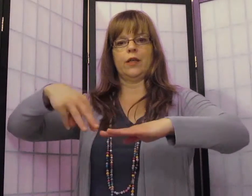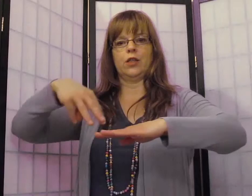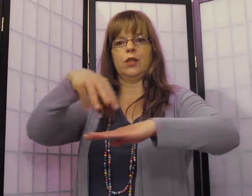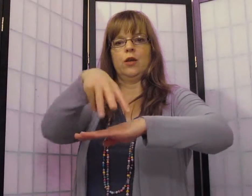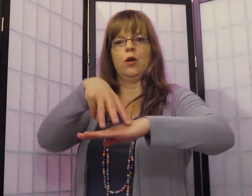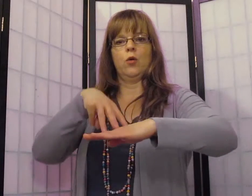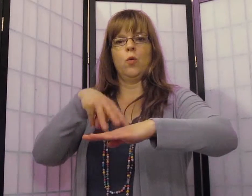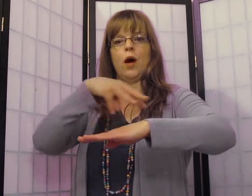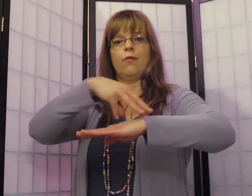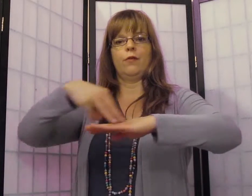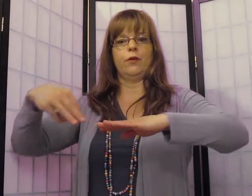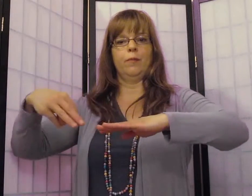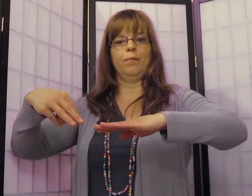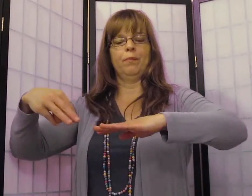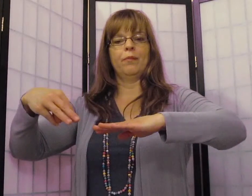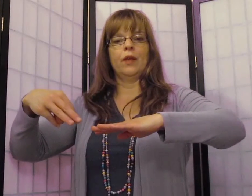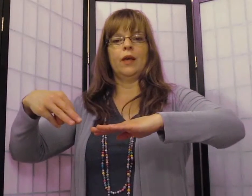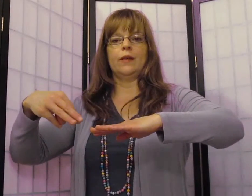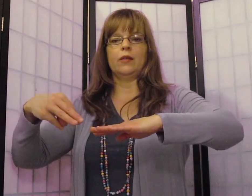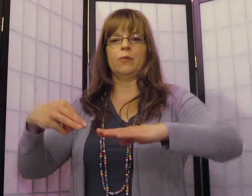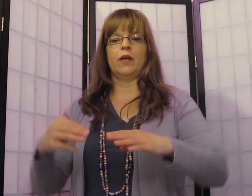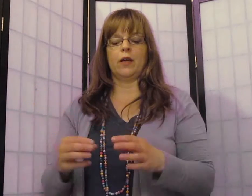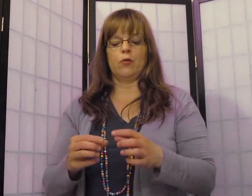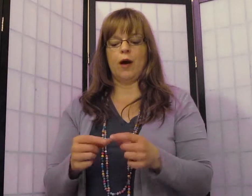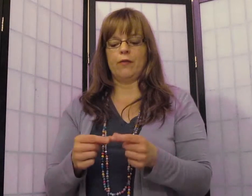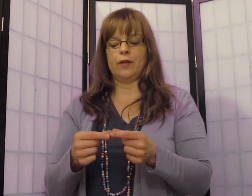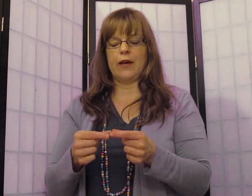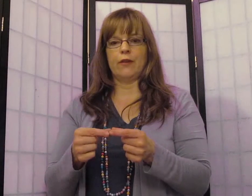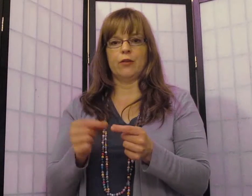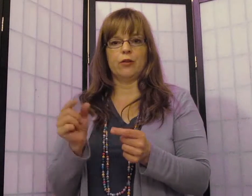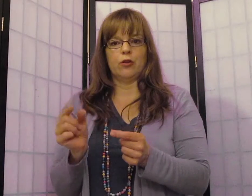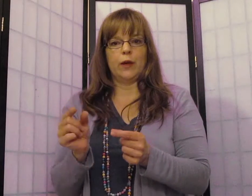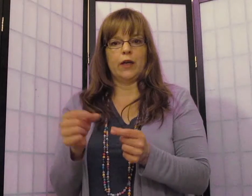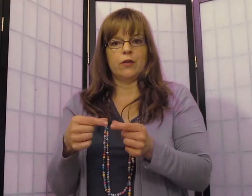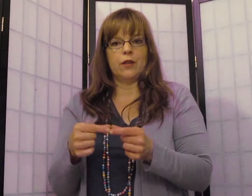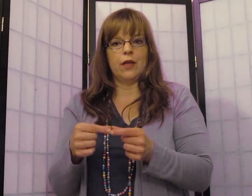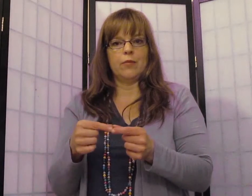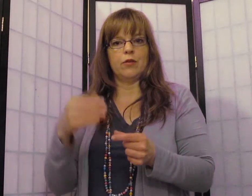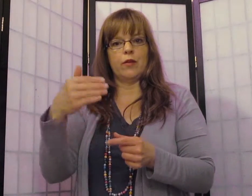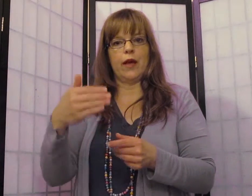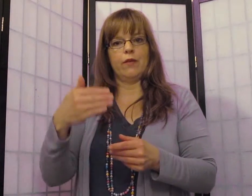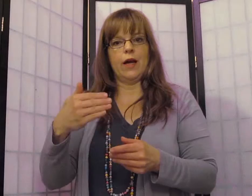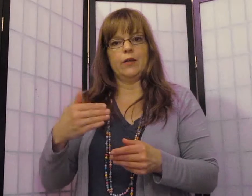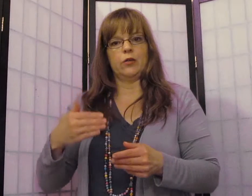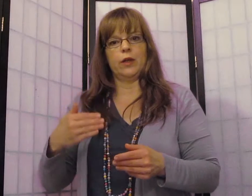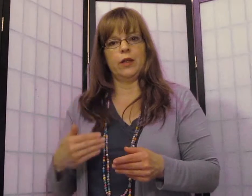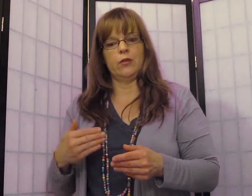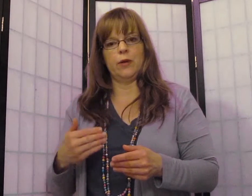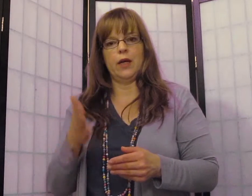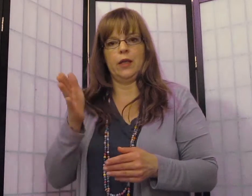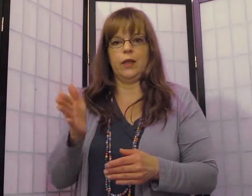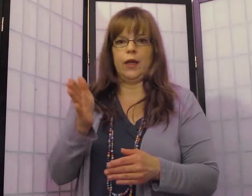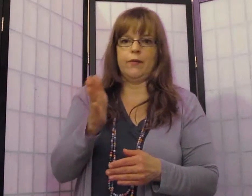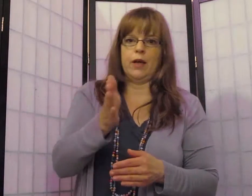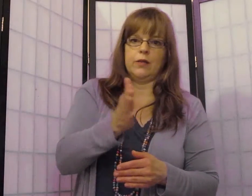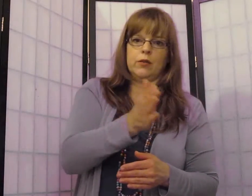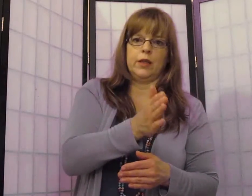direction. Waffle. And this is because waffles have those little squares in them, so they have lines going this way and then they have lines going this